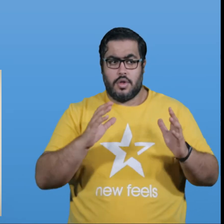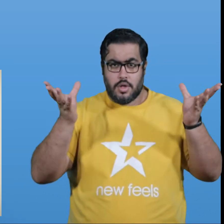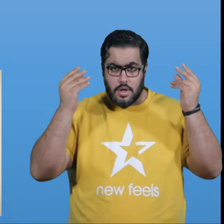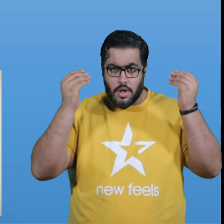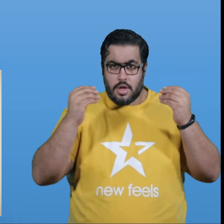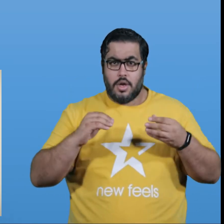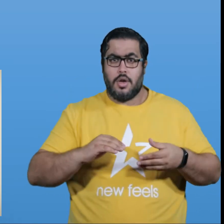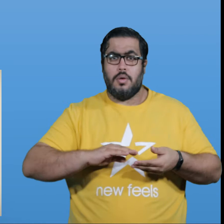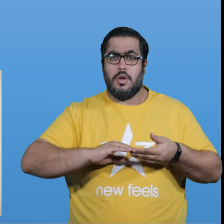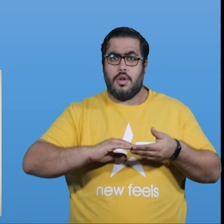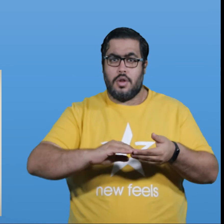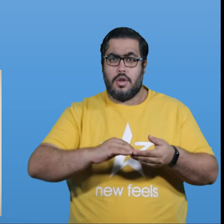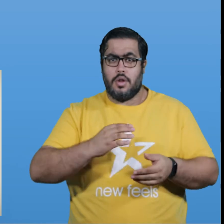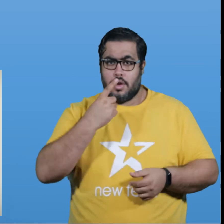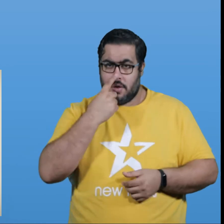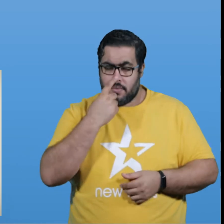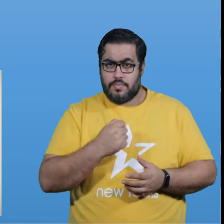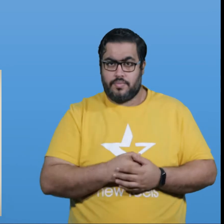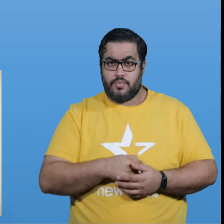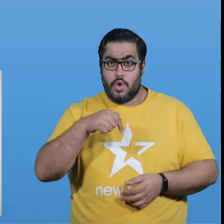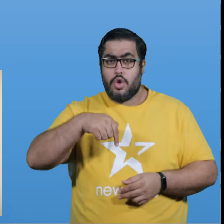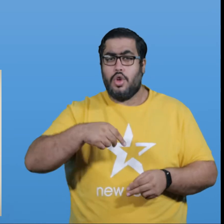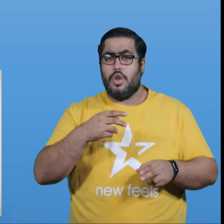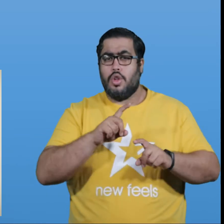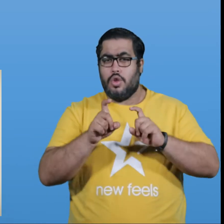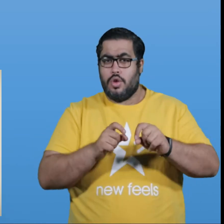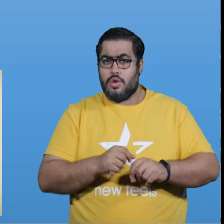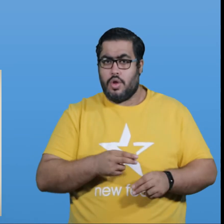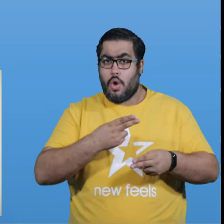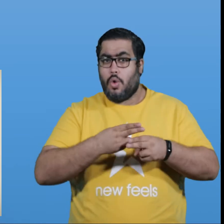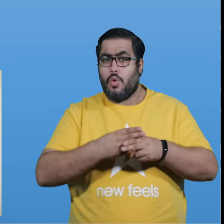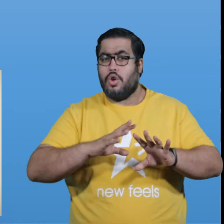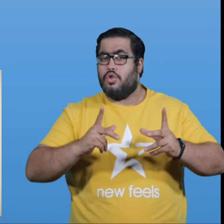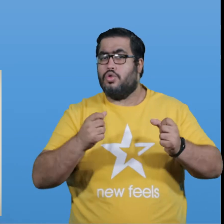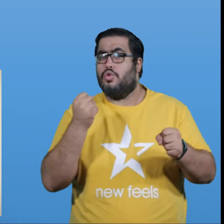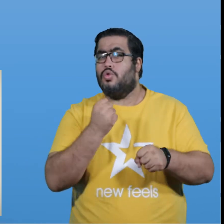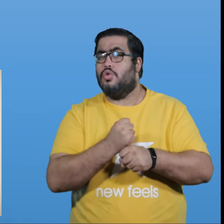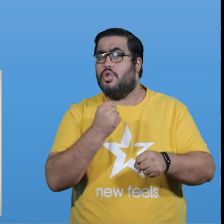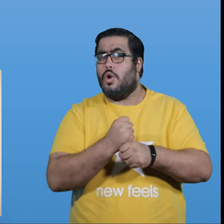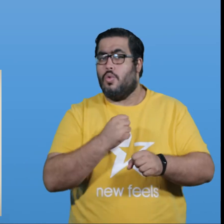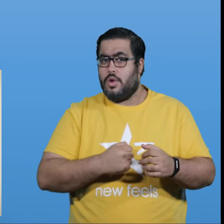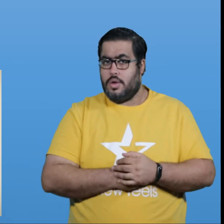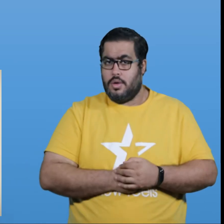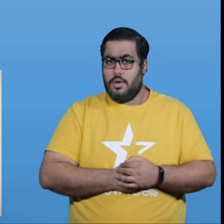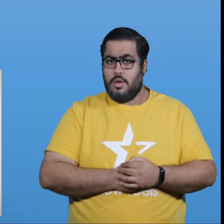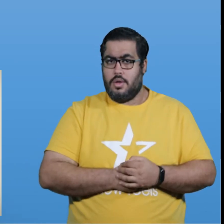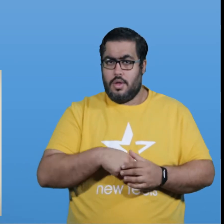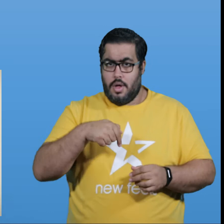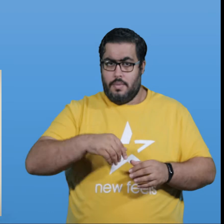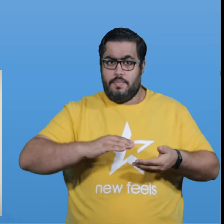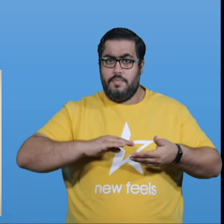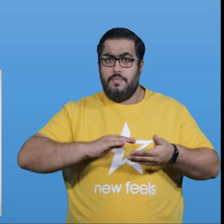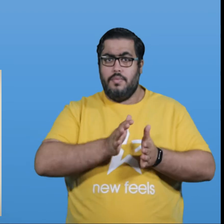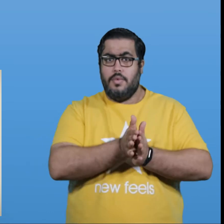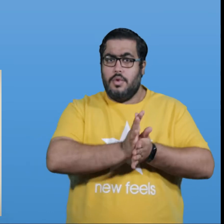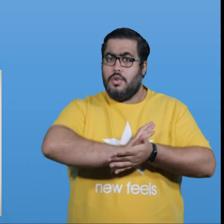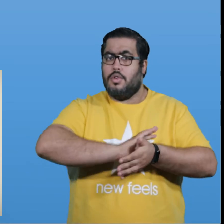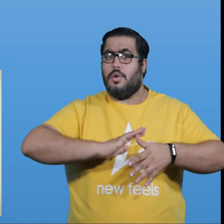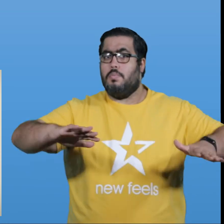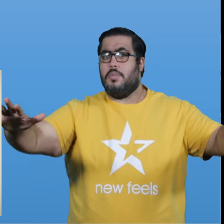idea. Kuwait has organized conferences to promote mutual understanding and arranged seminars and programs